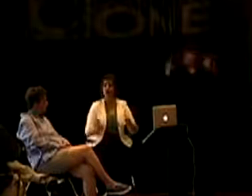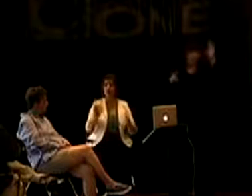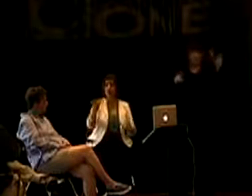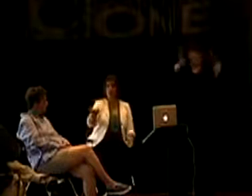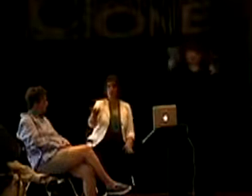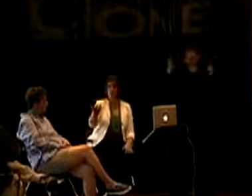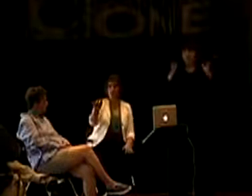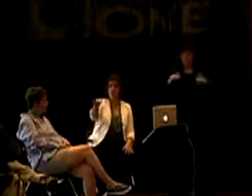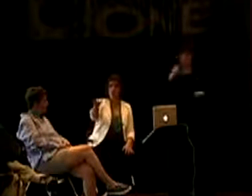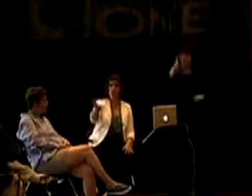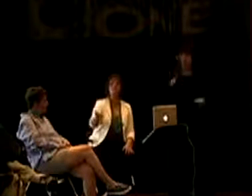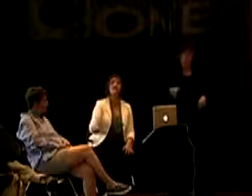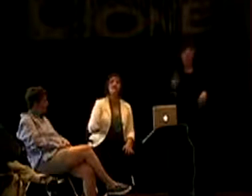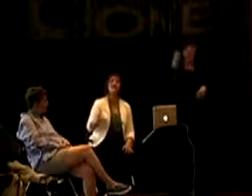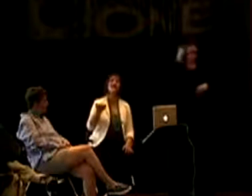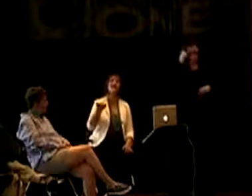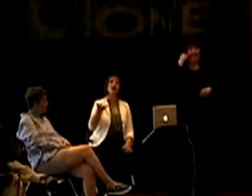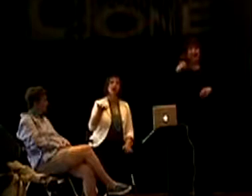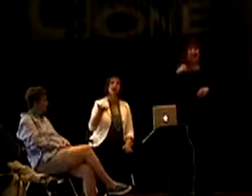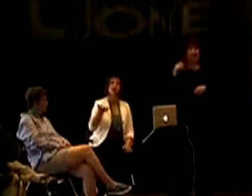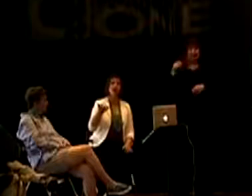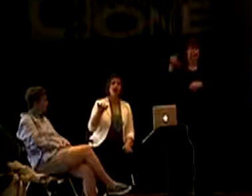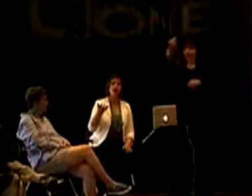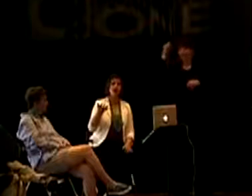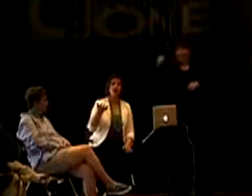people, and if I call on you, if you could stand up,